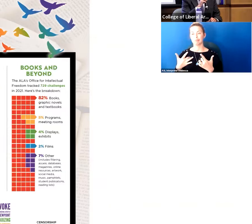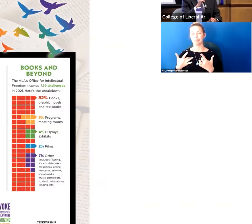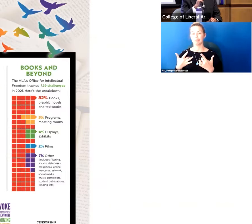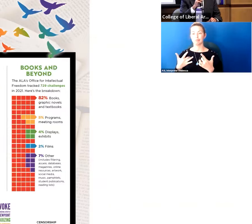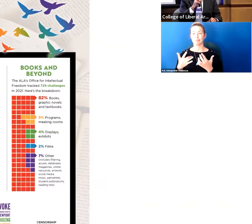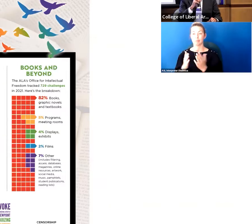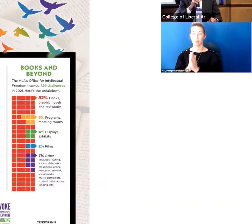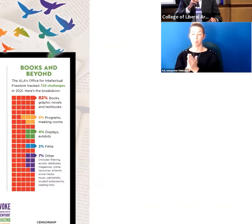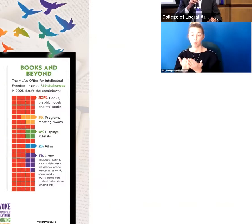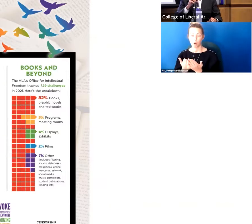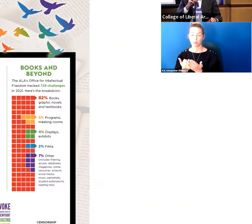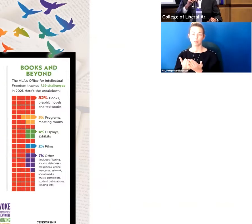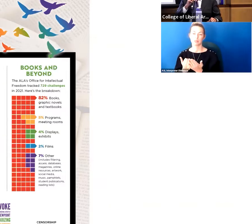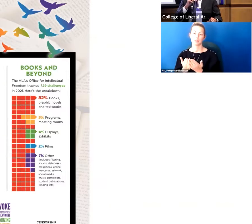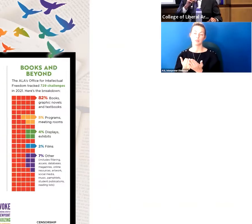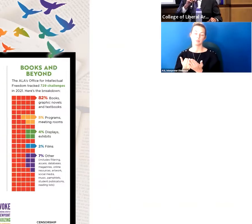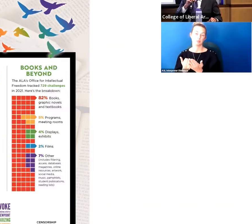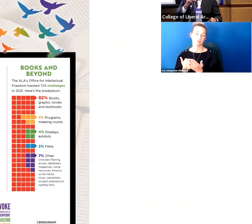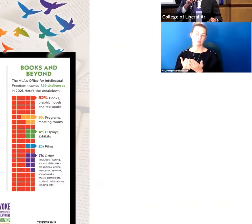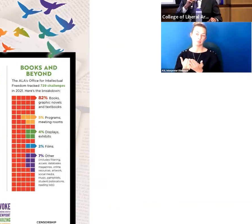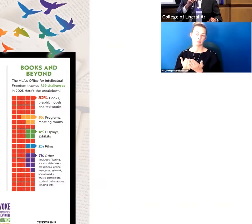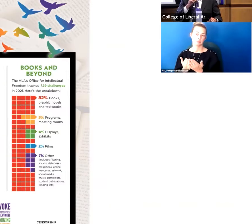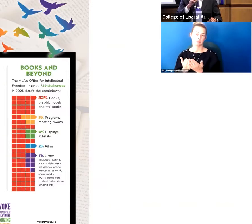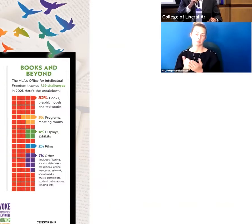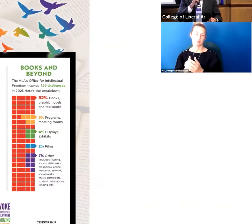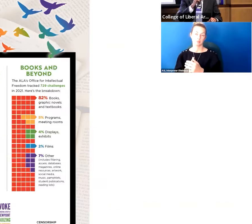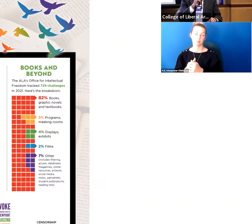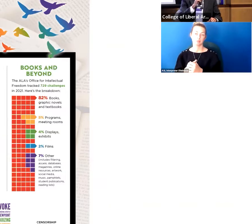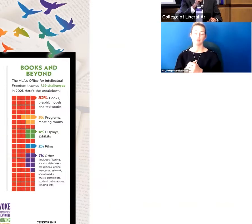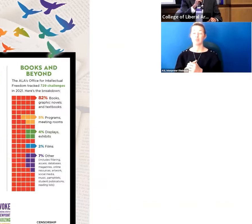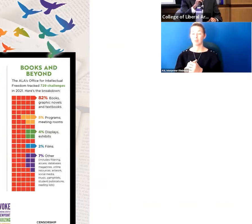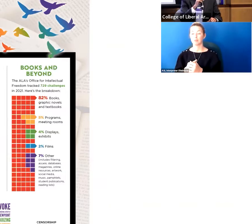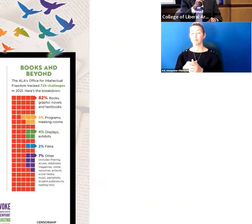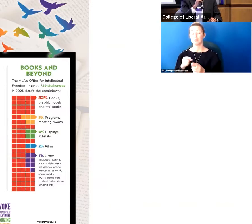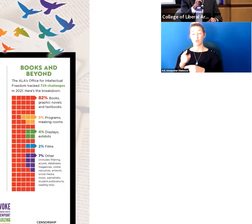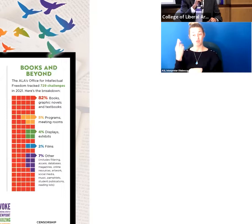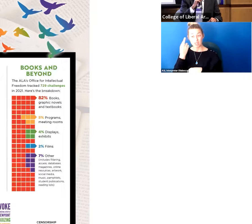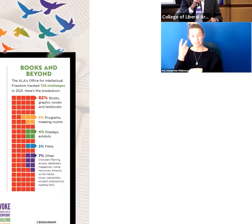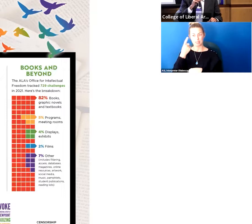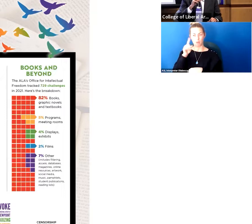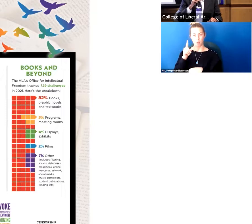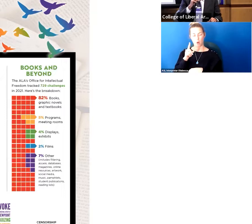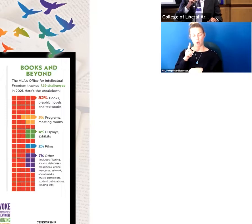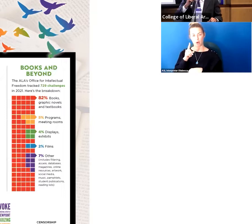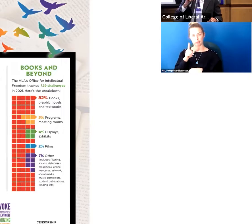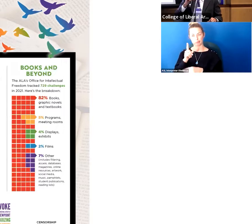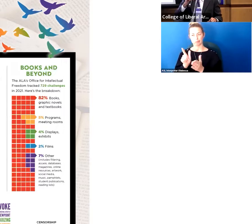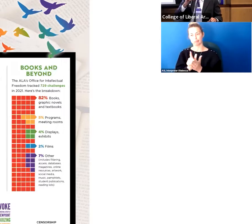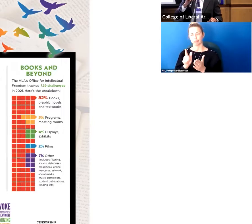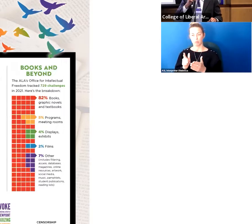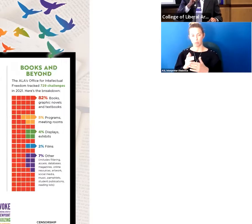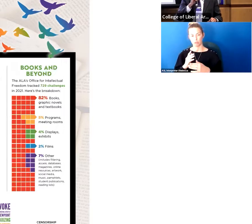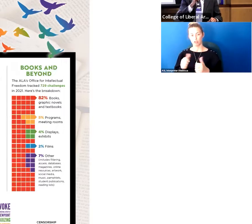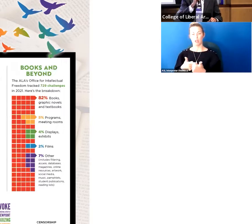time a film or other media might be in the crosshairs. So those reasons for challenges, you can see those toward the bottom